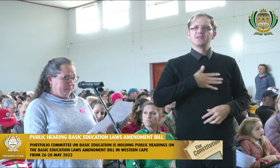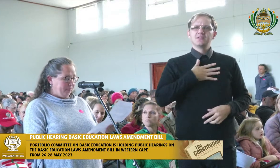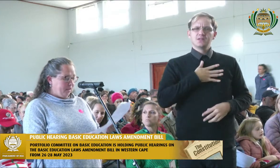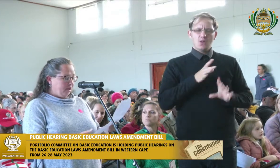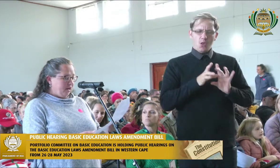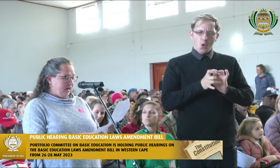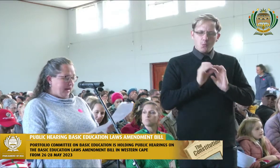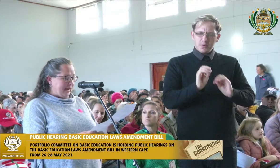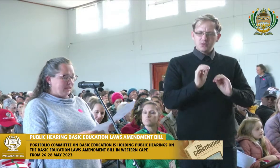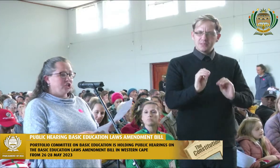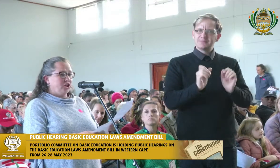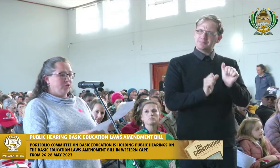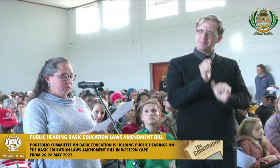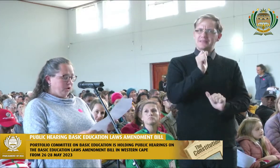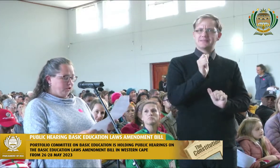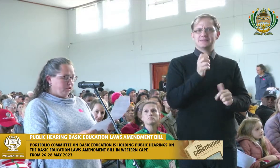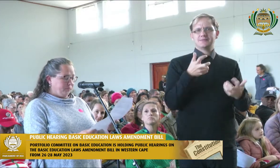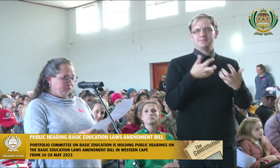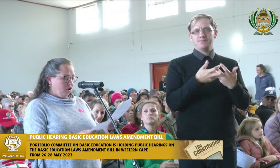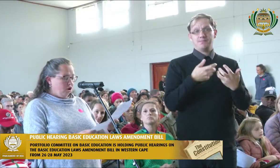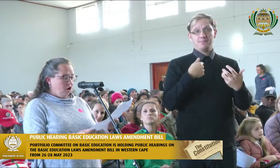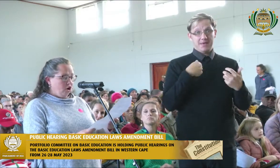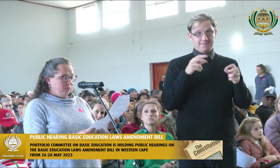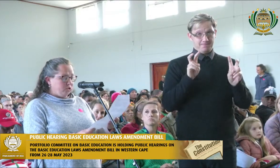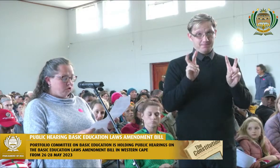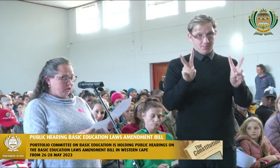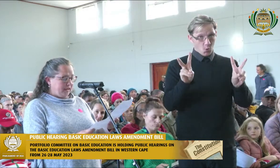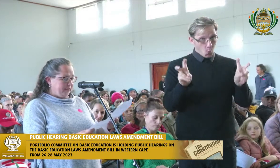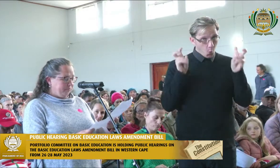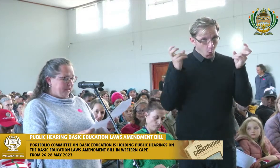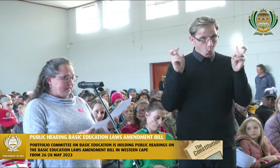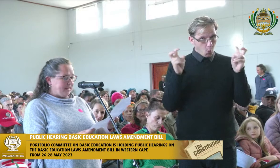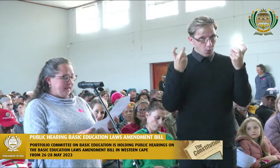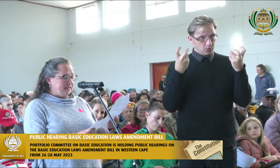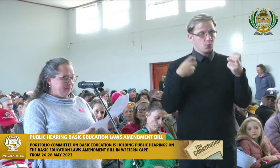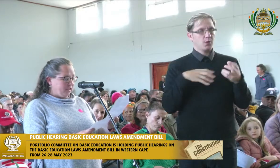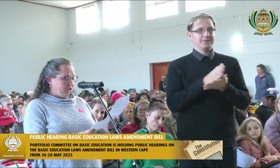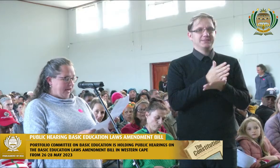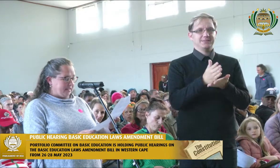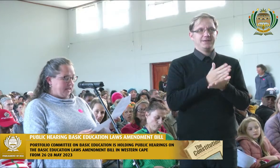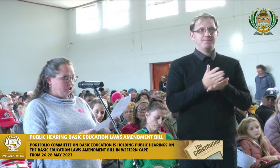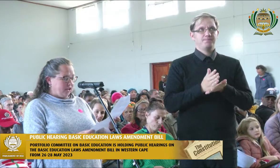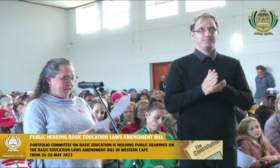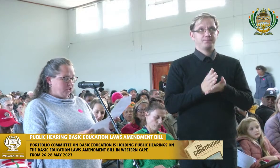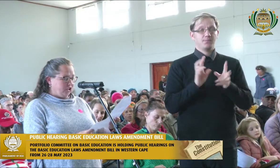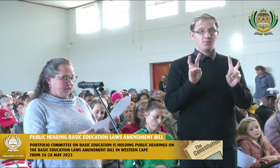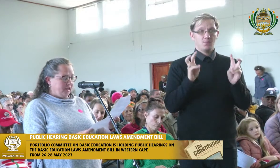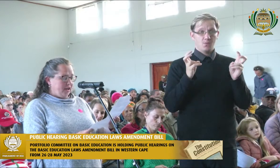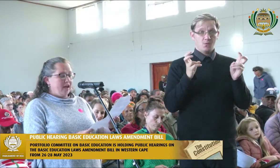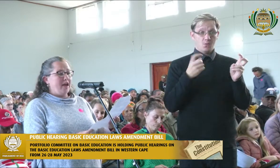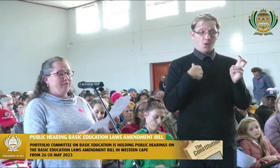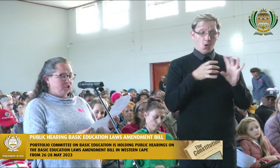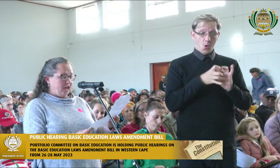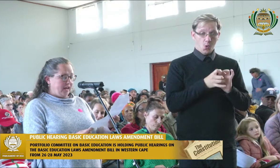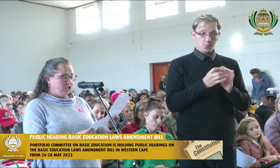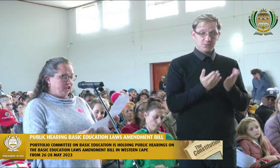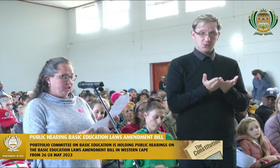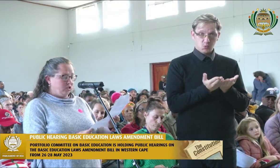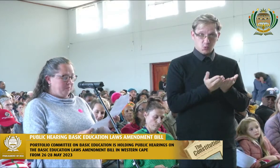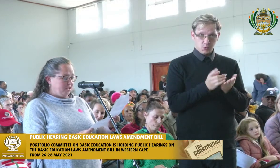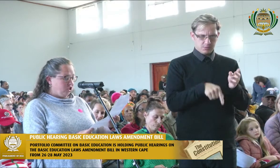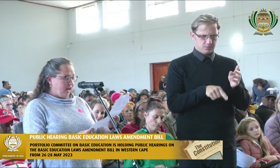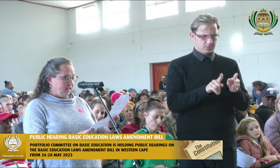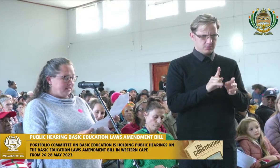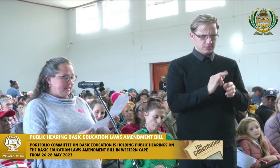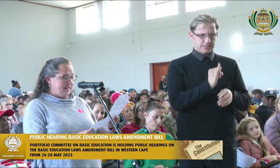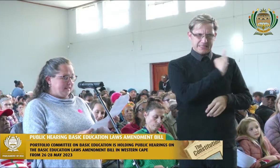him. I'd like to share a quote. Homeschooling is an individualized education, ever changing